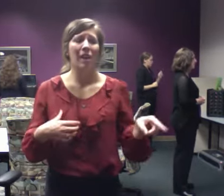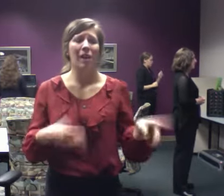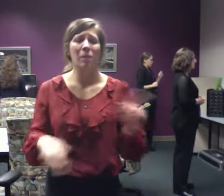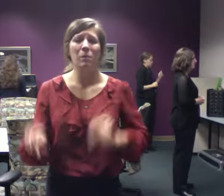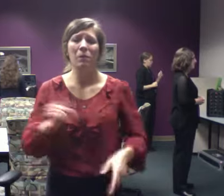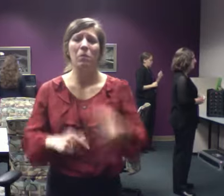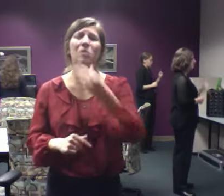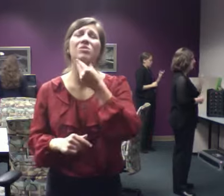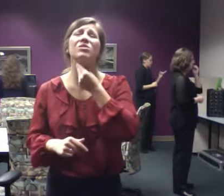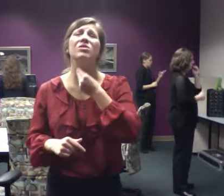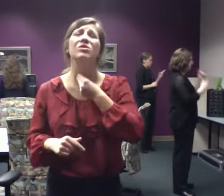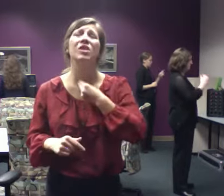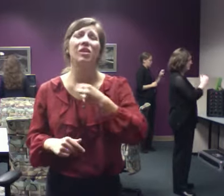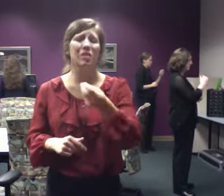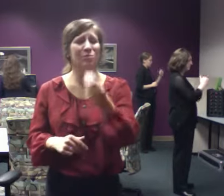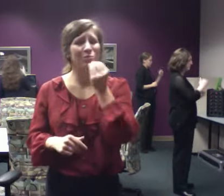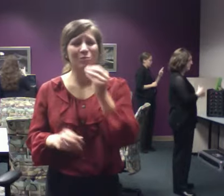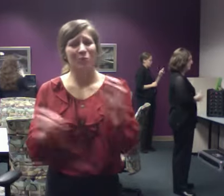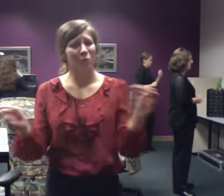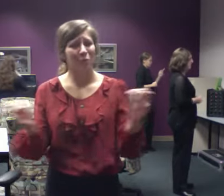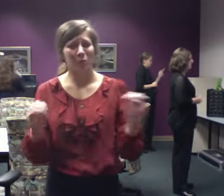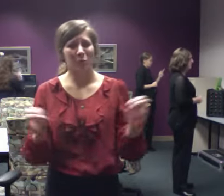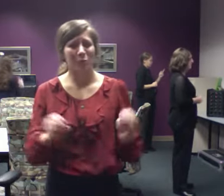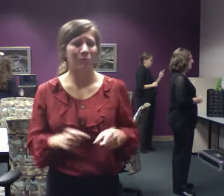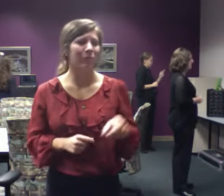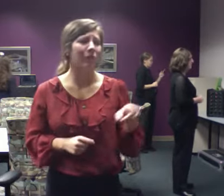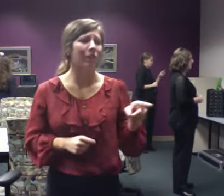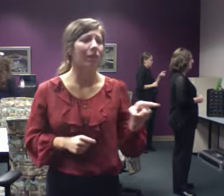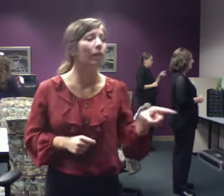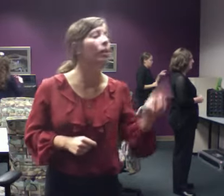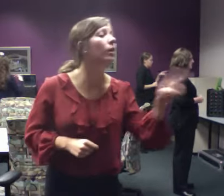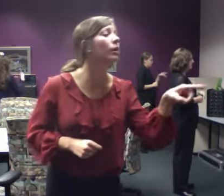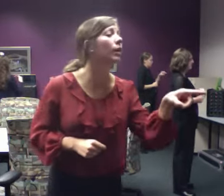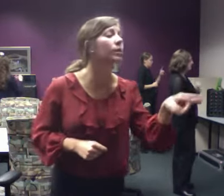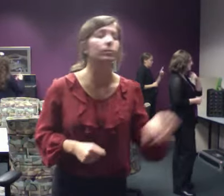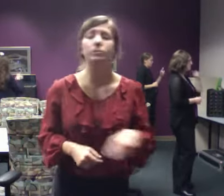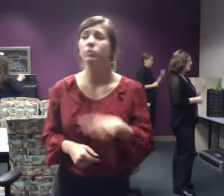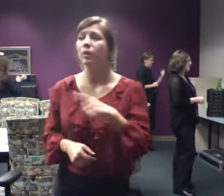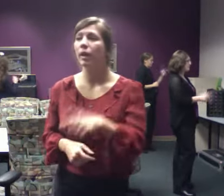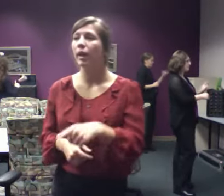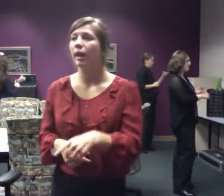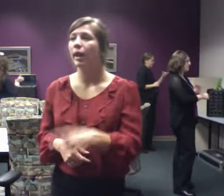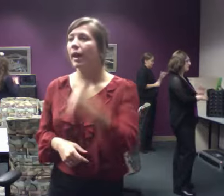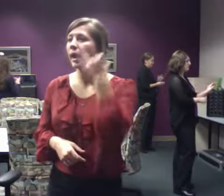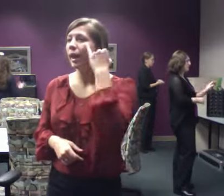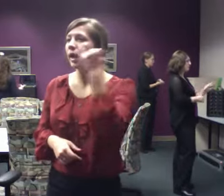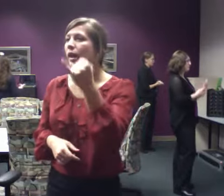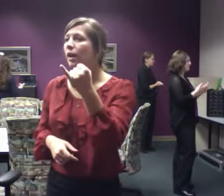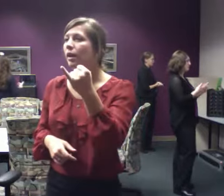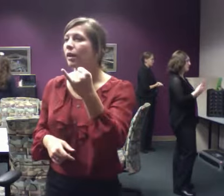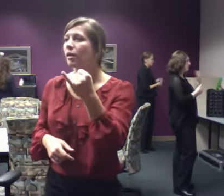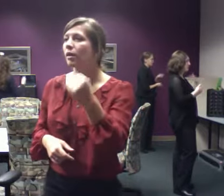Russia's factories and things were behind the times then, and then, with the war destroying stuff, they're still behind.